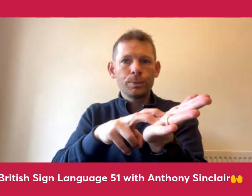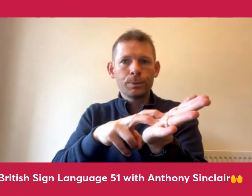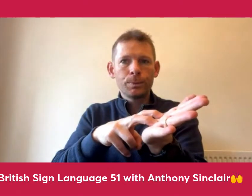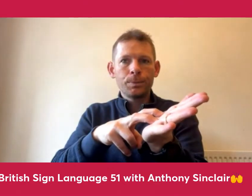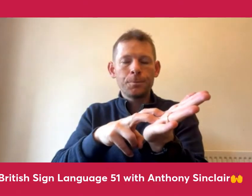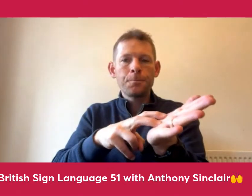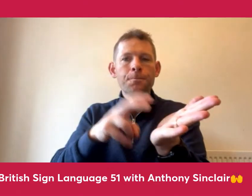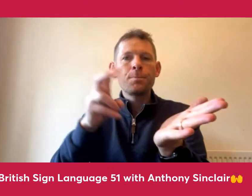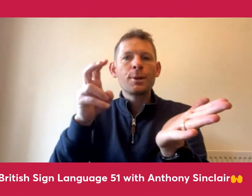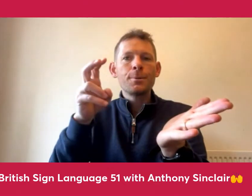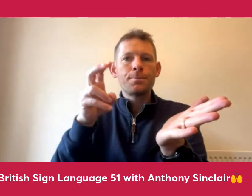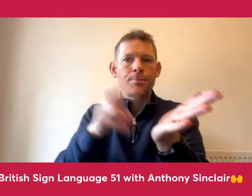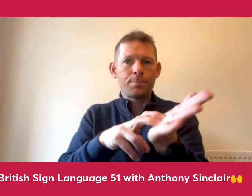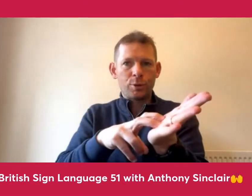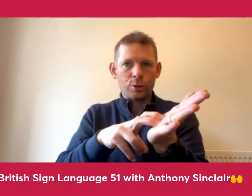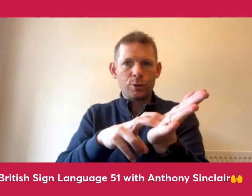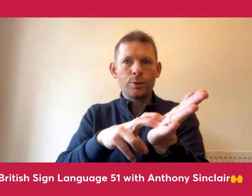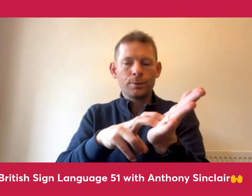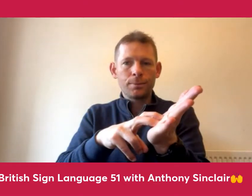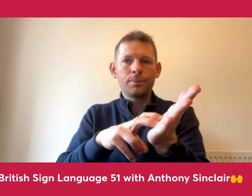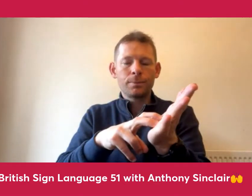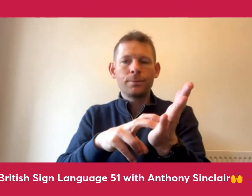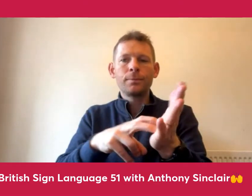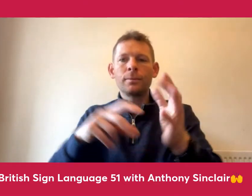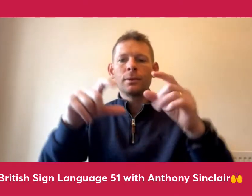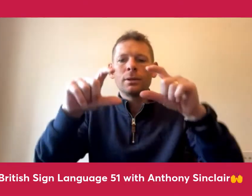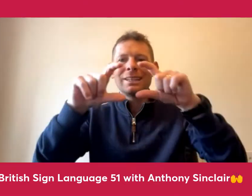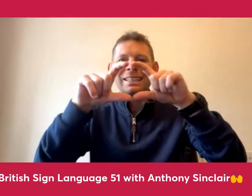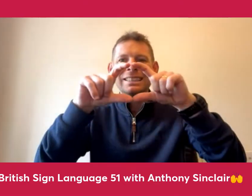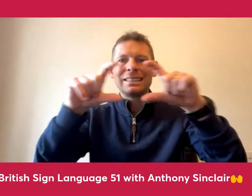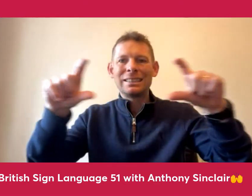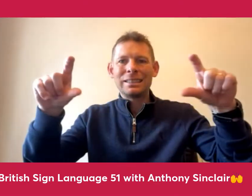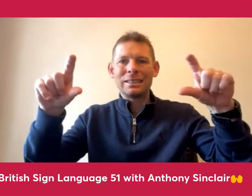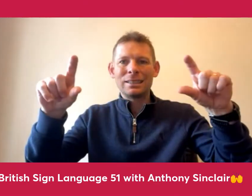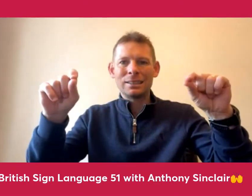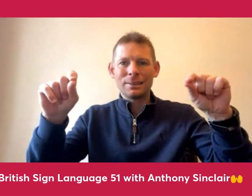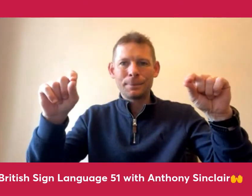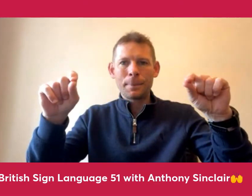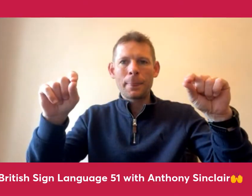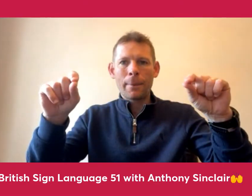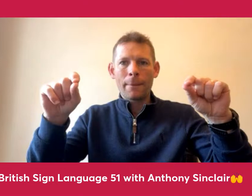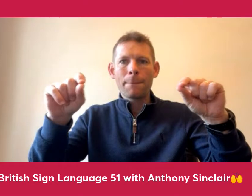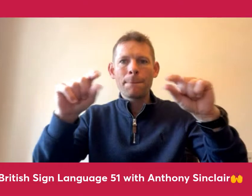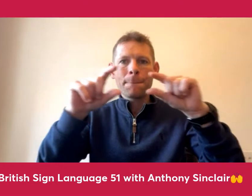and book, to book your holiday, or book a ticket,